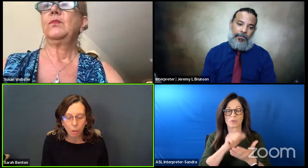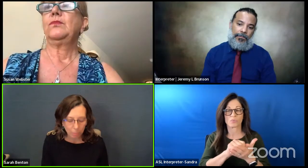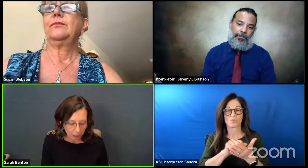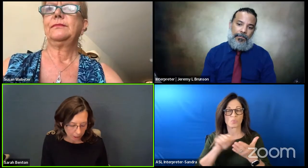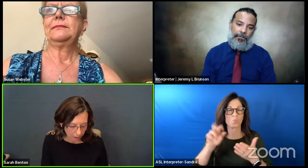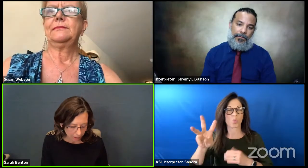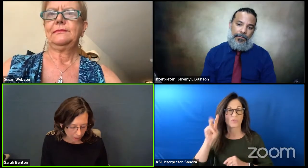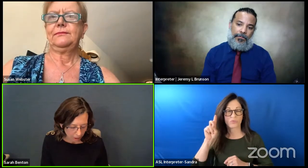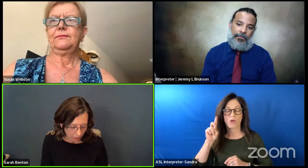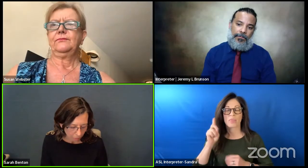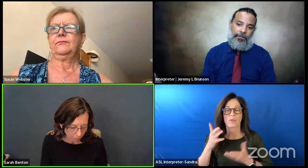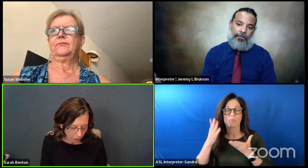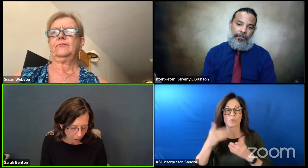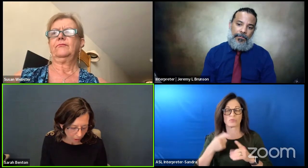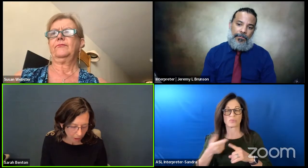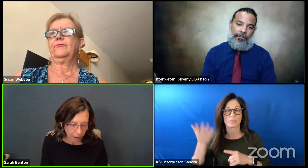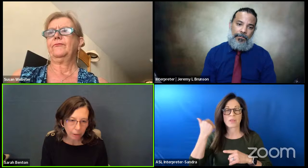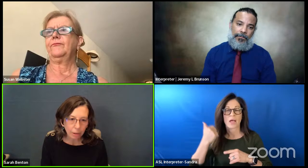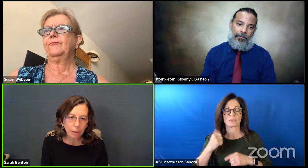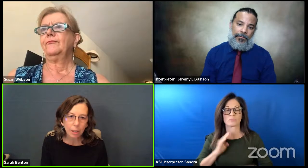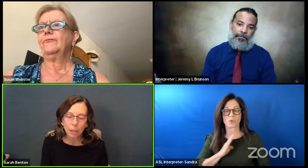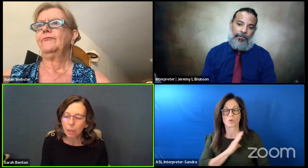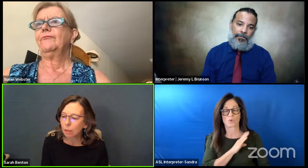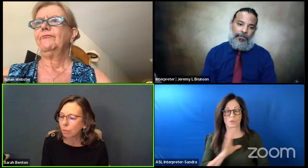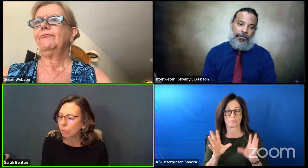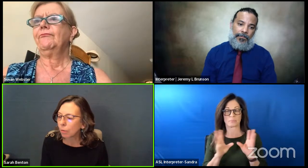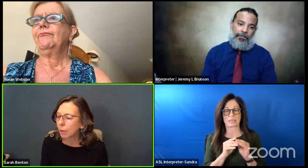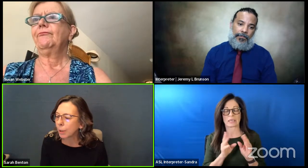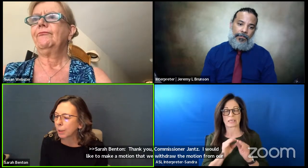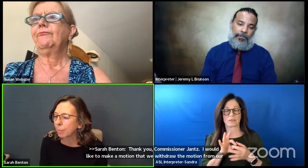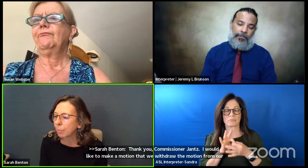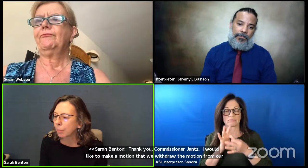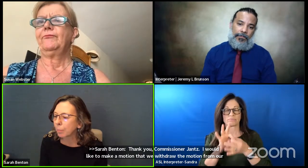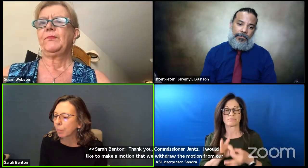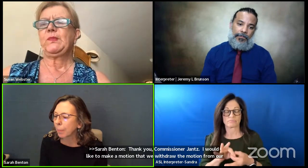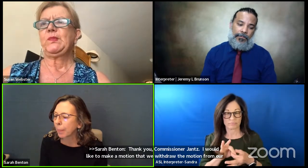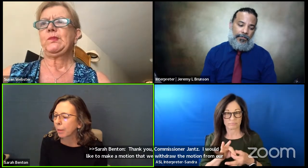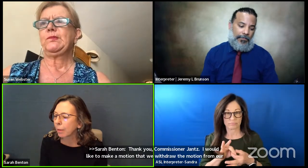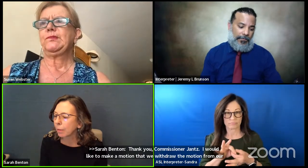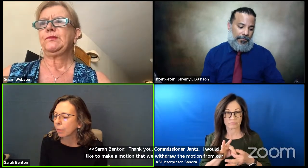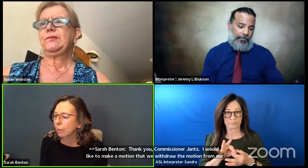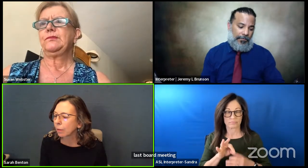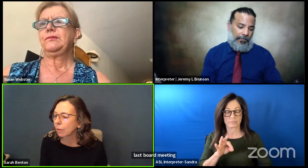last board meeting regarding the